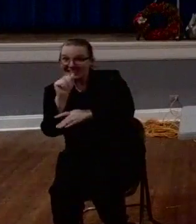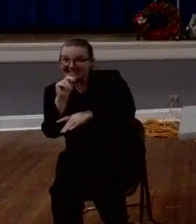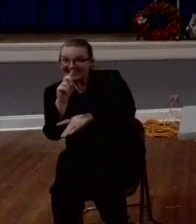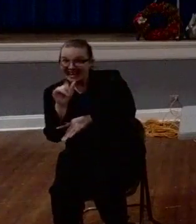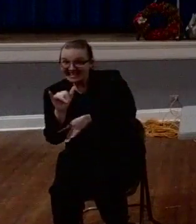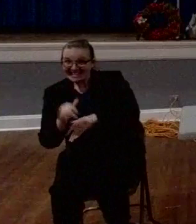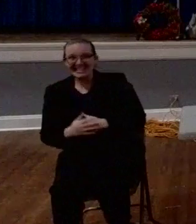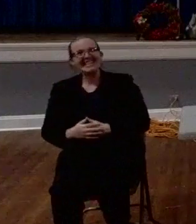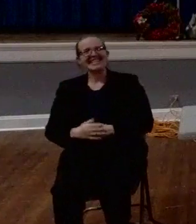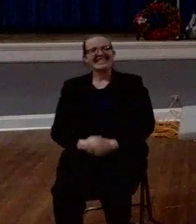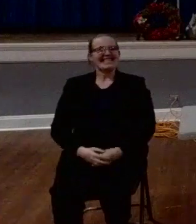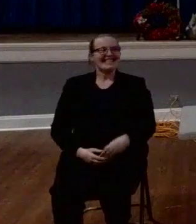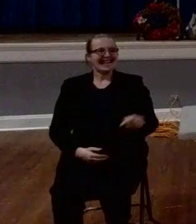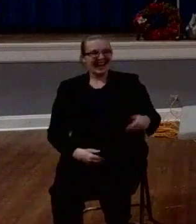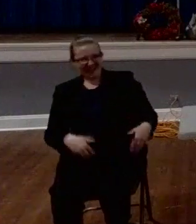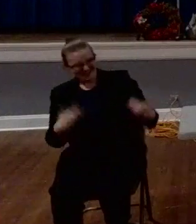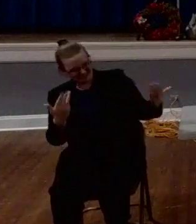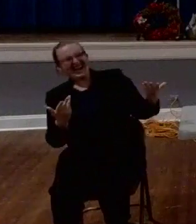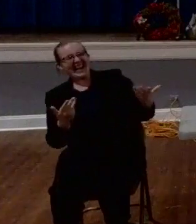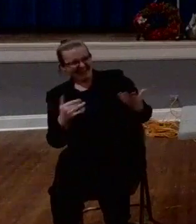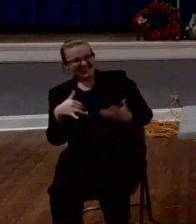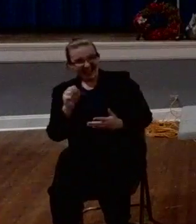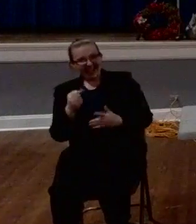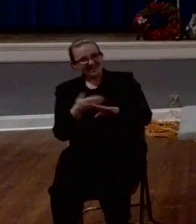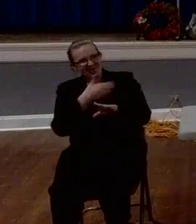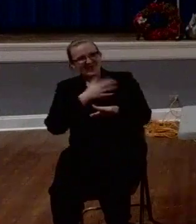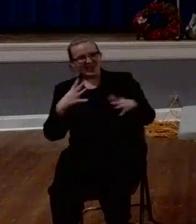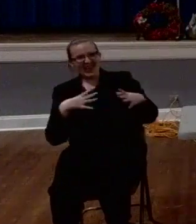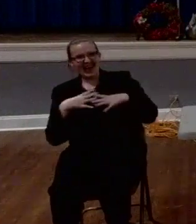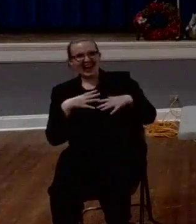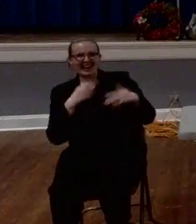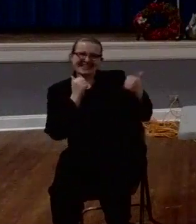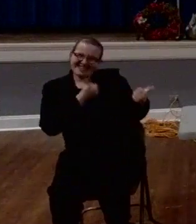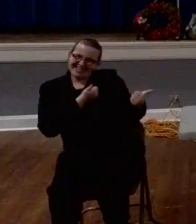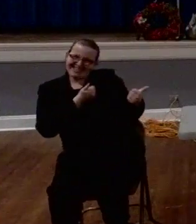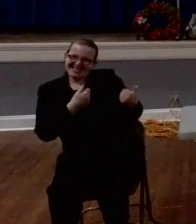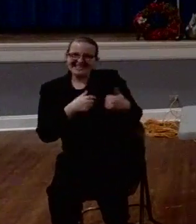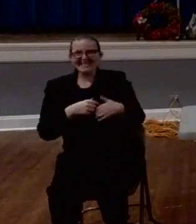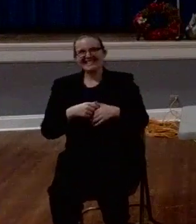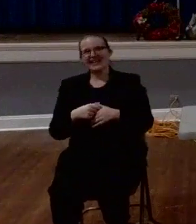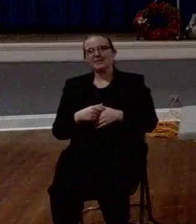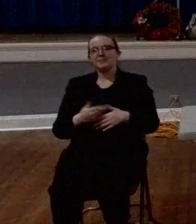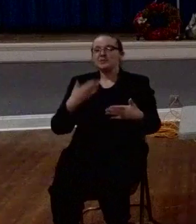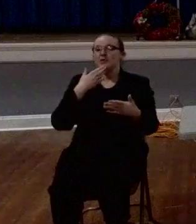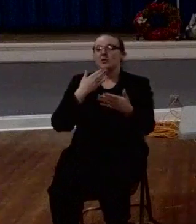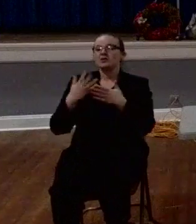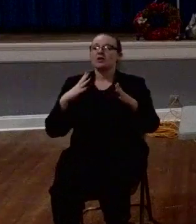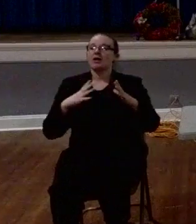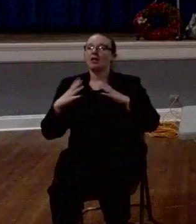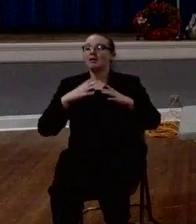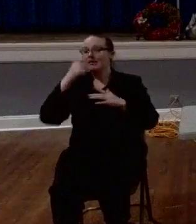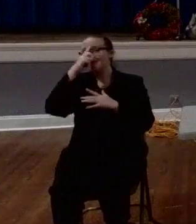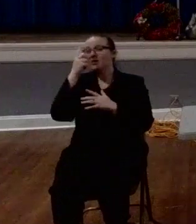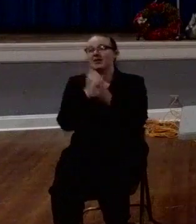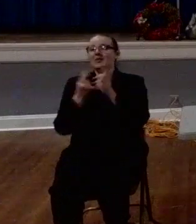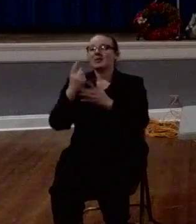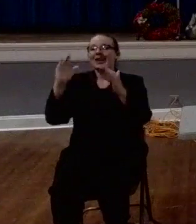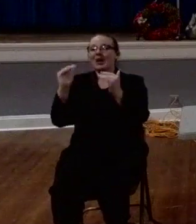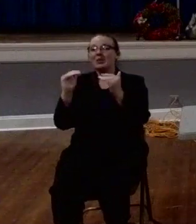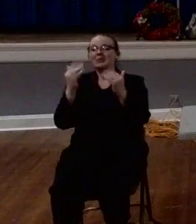Sandy? Get out of here right before the holidays, you guys. Well, it's a good holiday for everybody, I hope. Thank